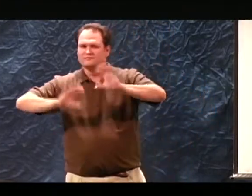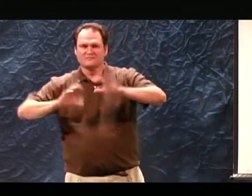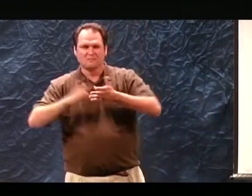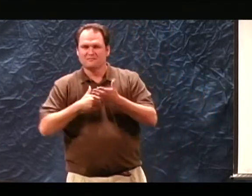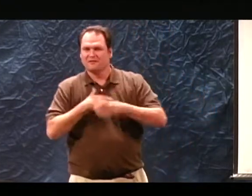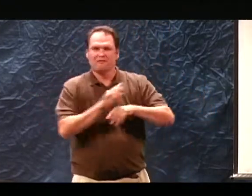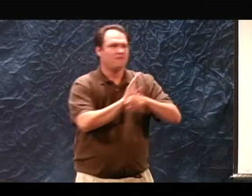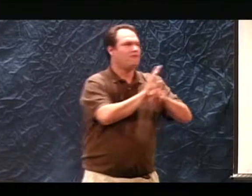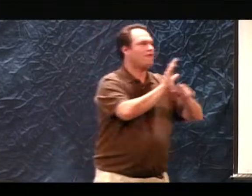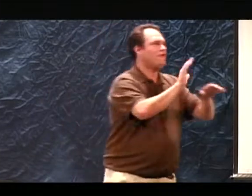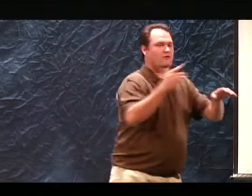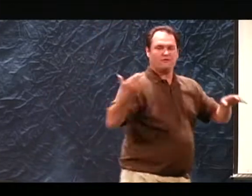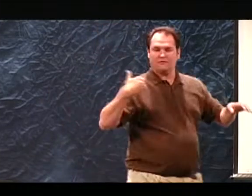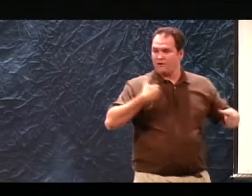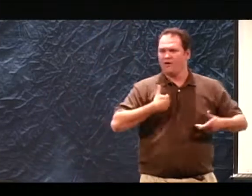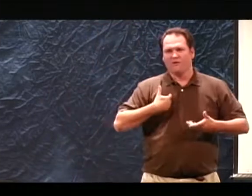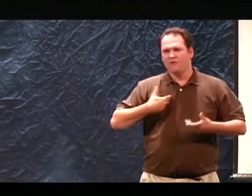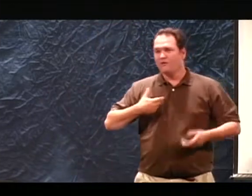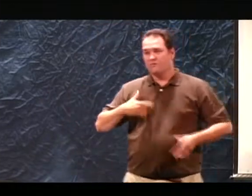presentable as the body of christ